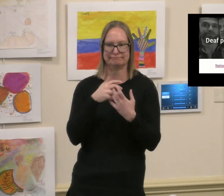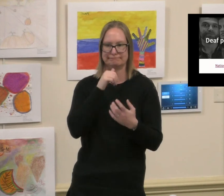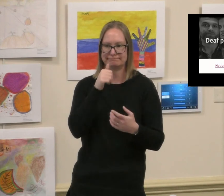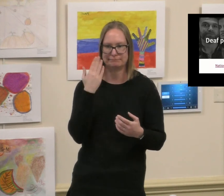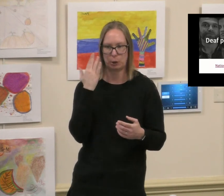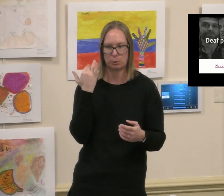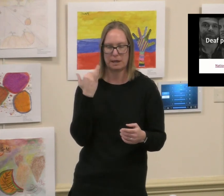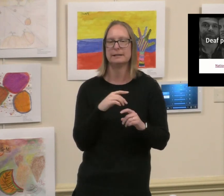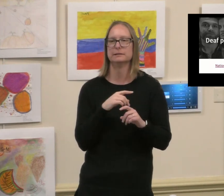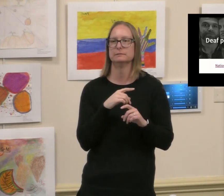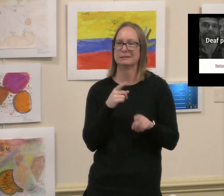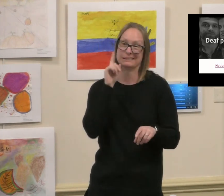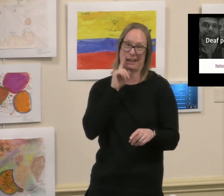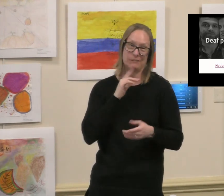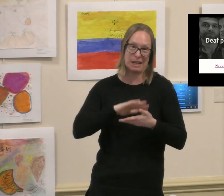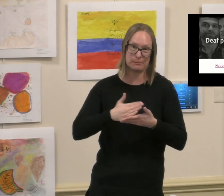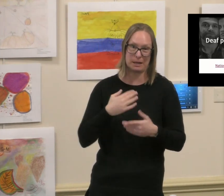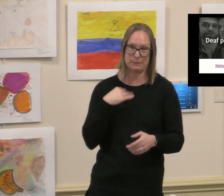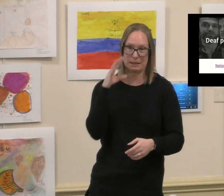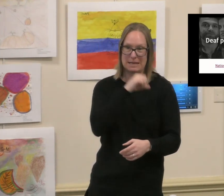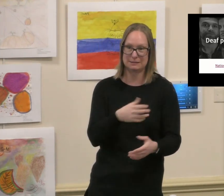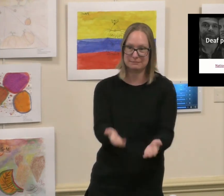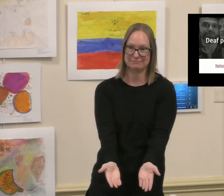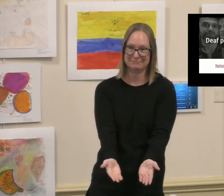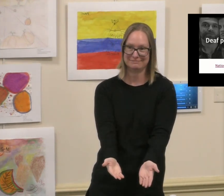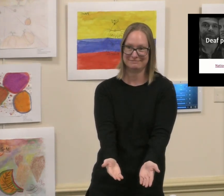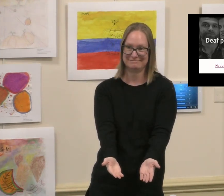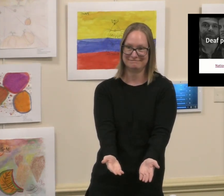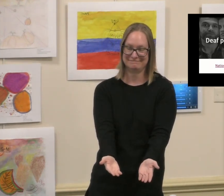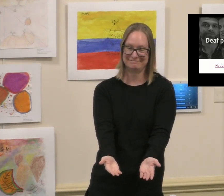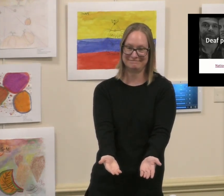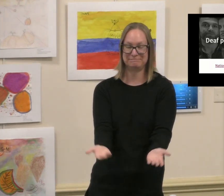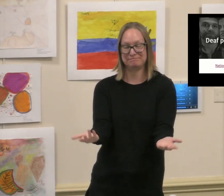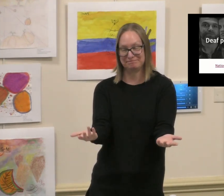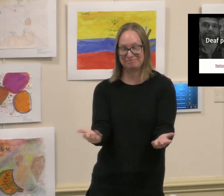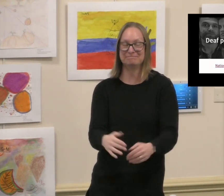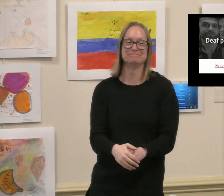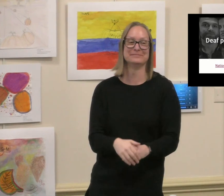The laptop doesn't have sound. Not exactly sure why. I guess it's my laptop. We'll blame.